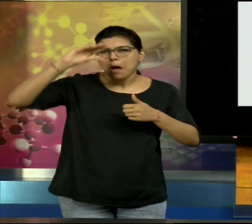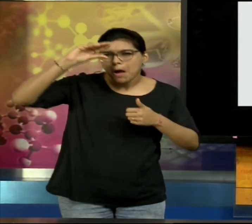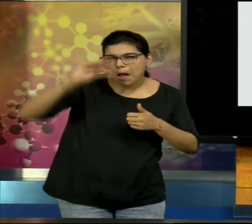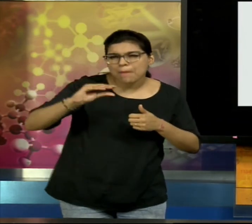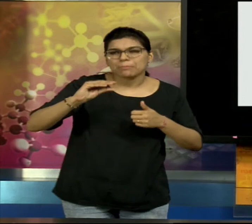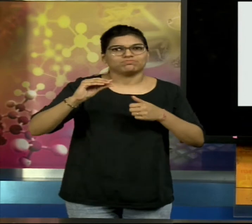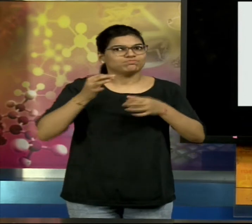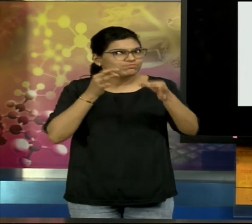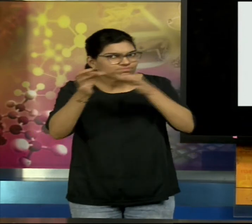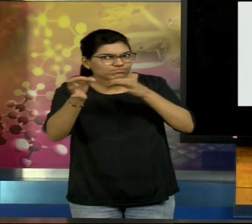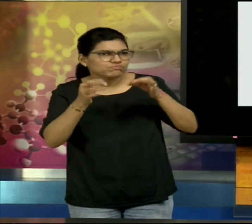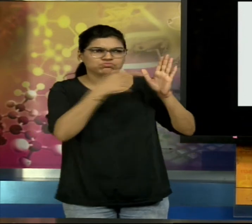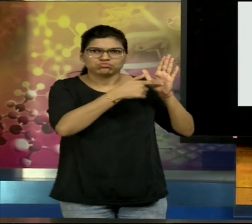Tele shopping.